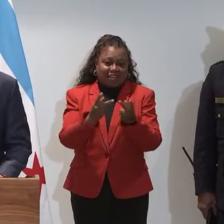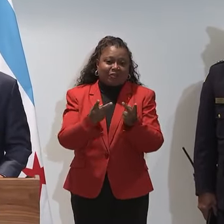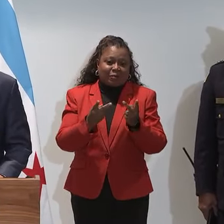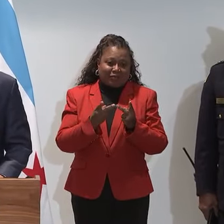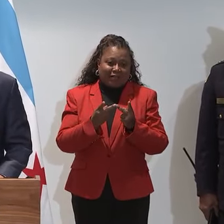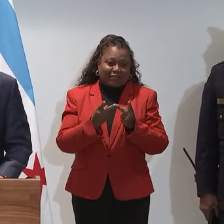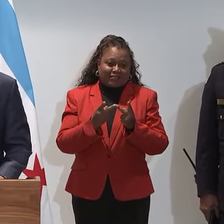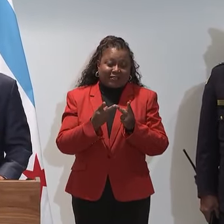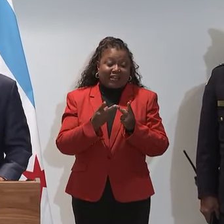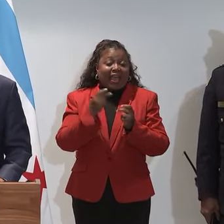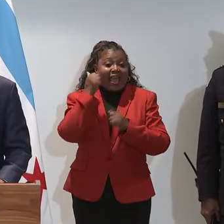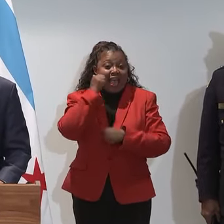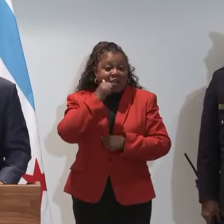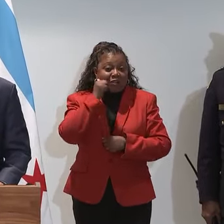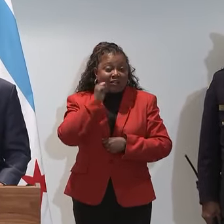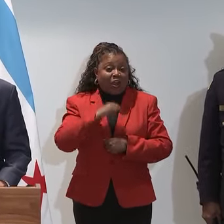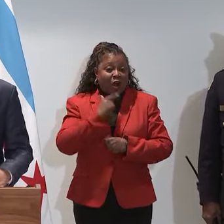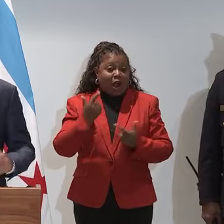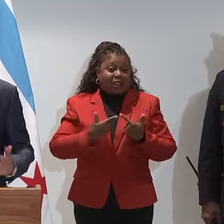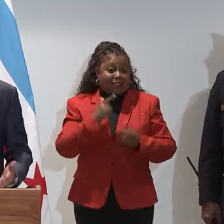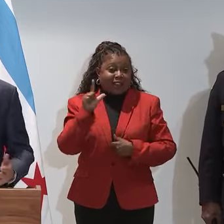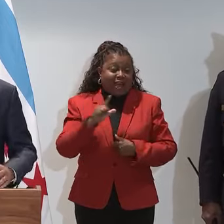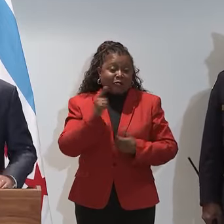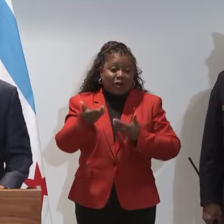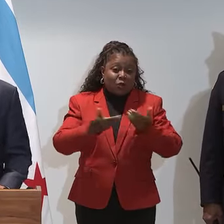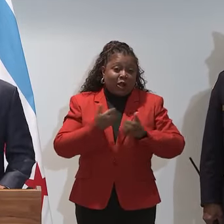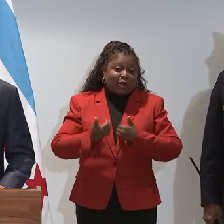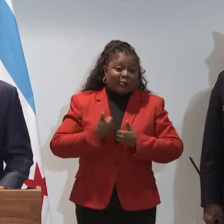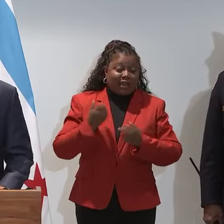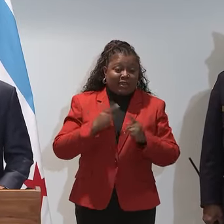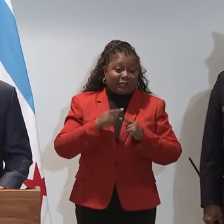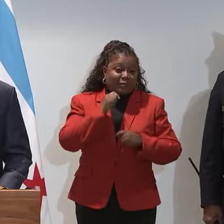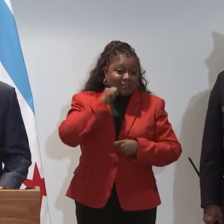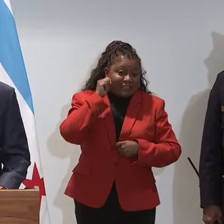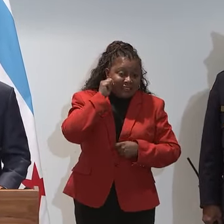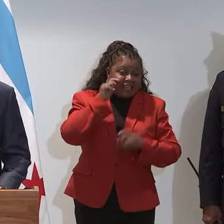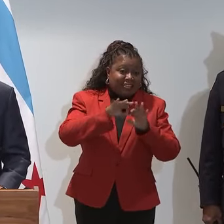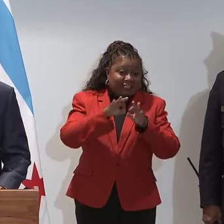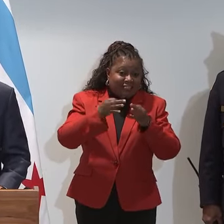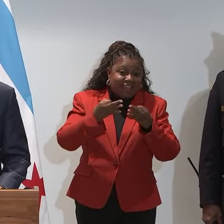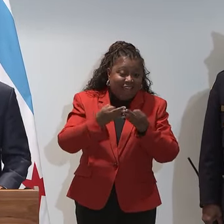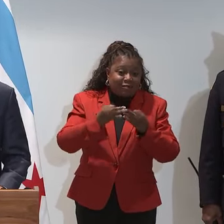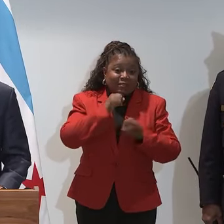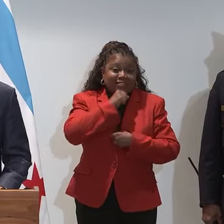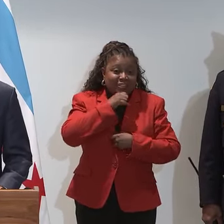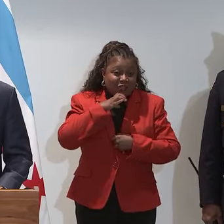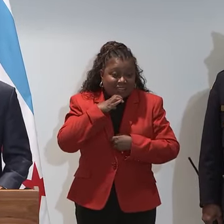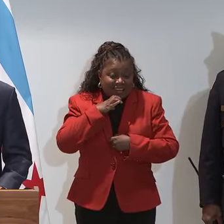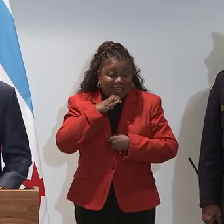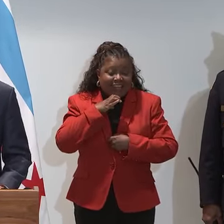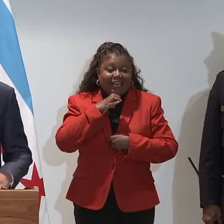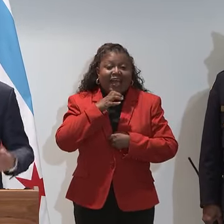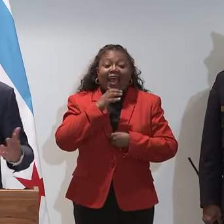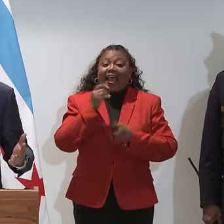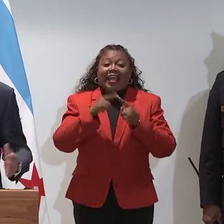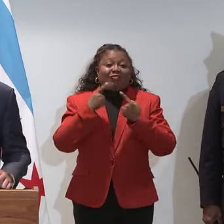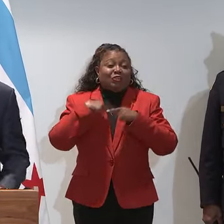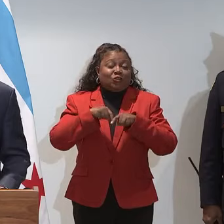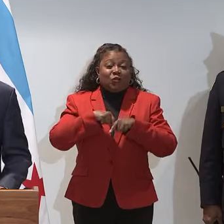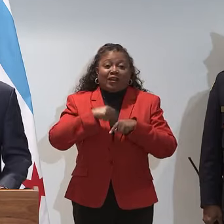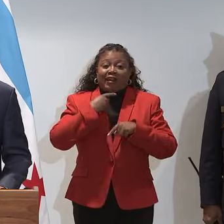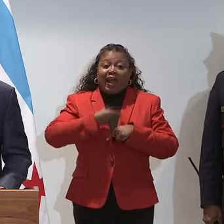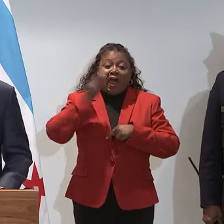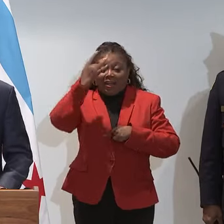place. Every day, our libraries welcome young people, teens, families, seniors. Even during the